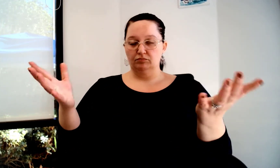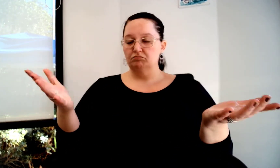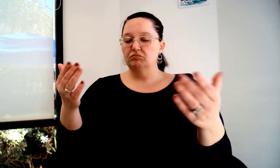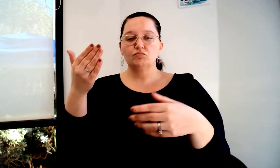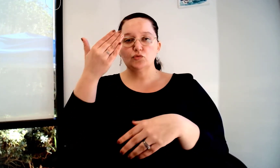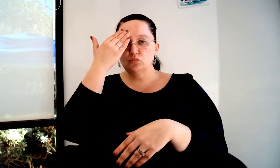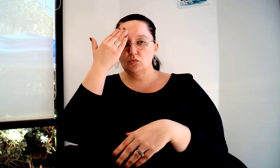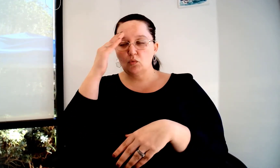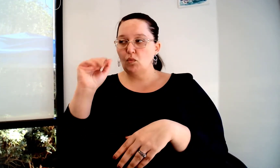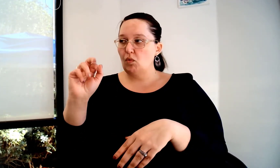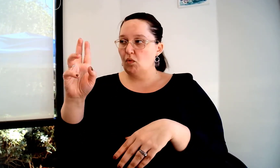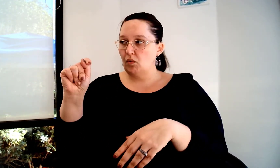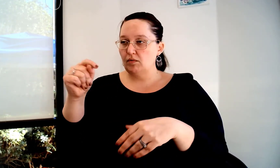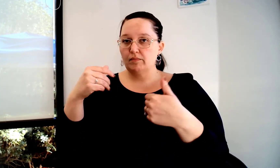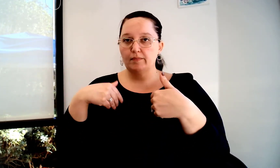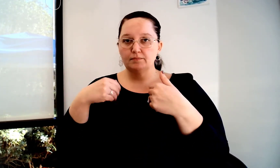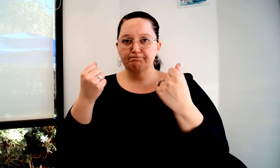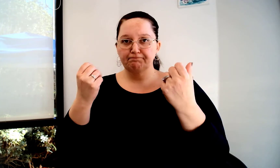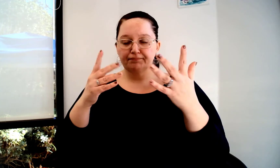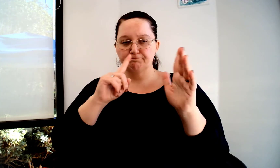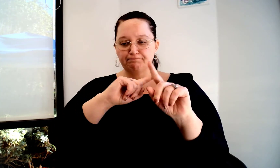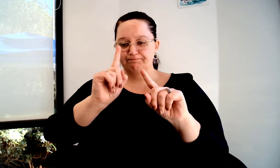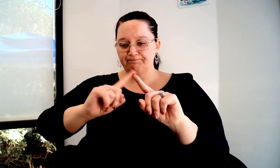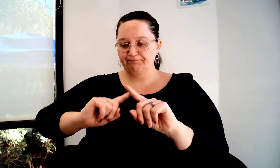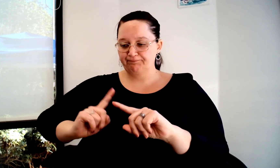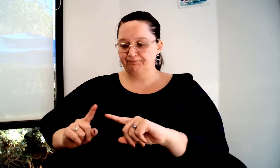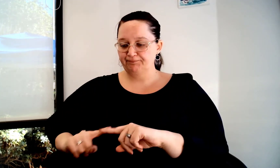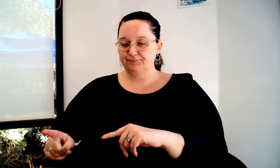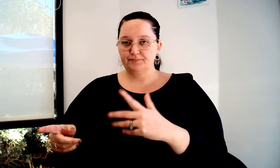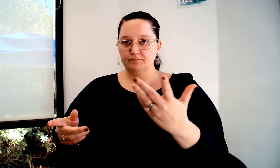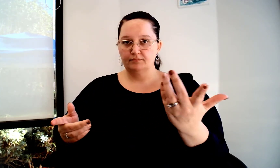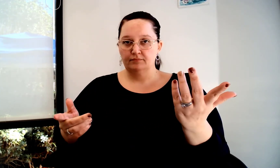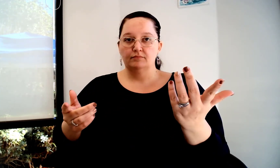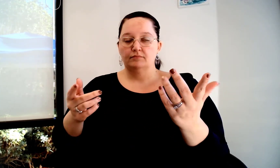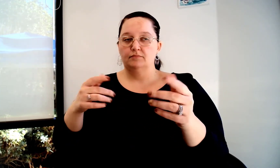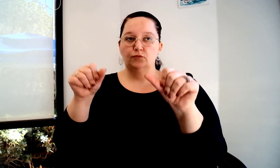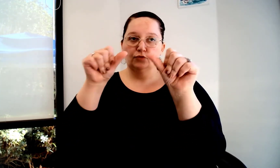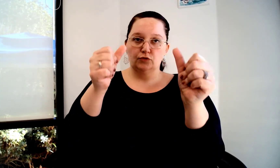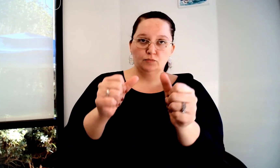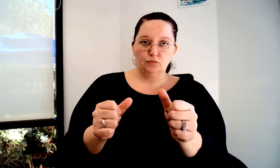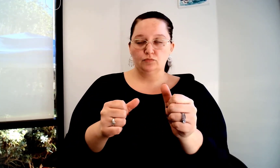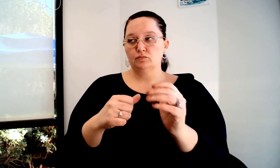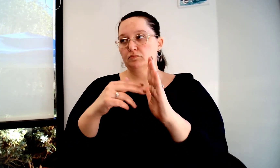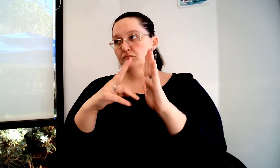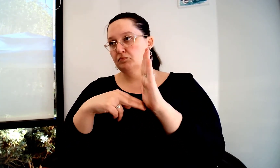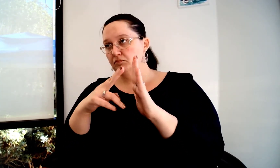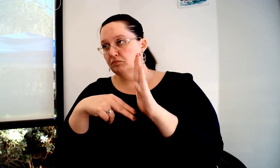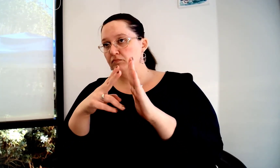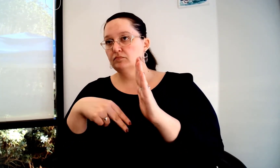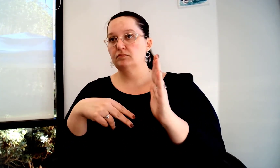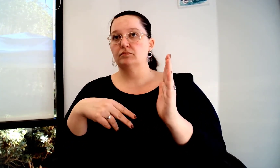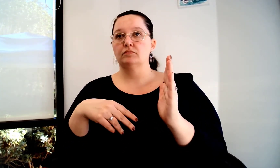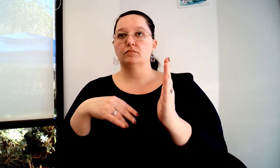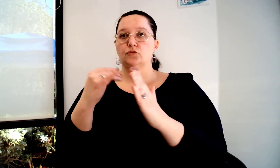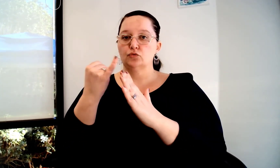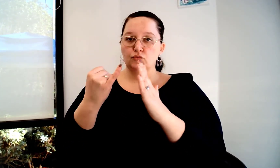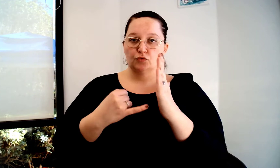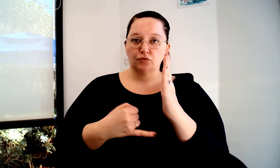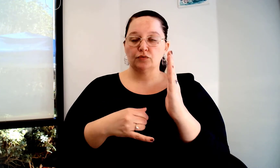is just the general concept of art. Art can be many different ways. It can be sculptures,